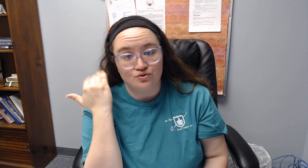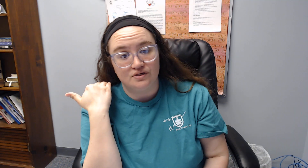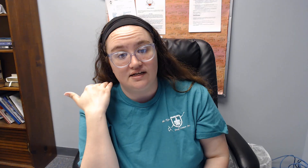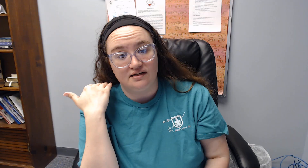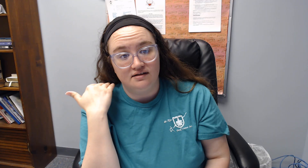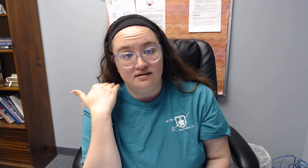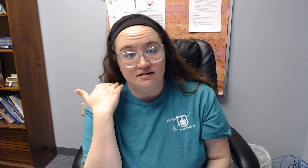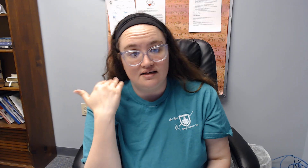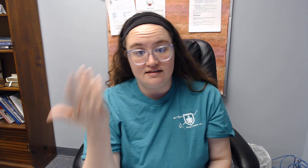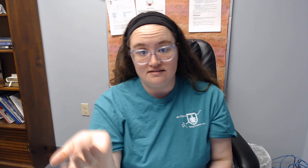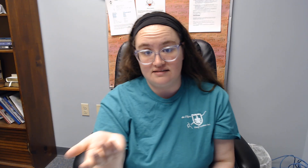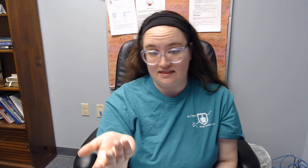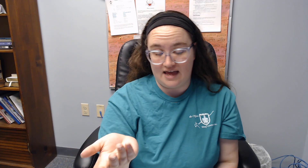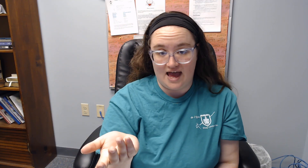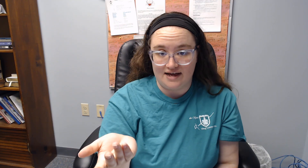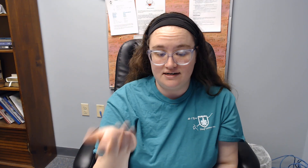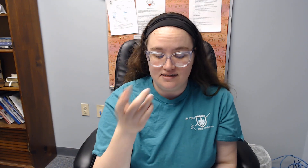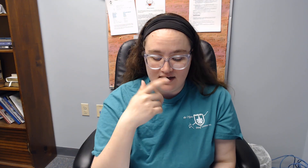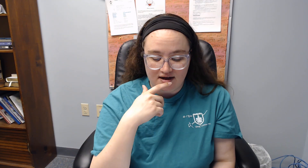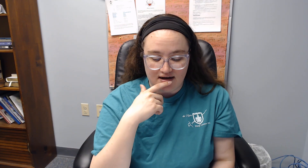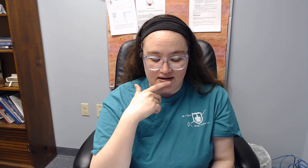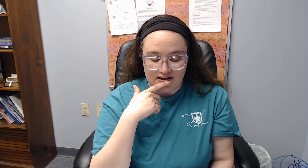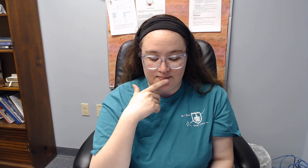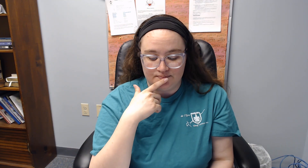actually said they had.